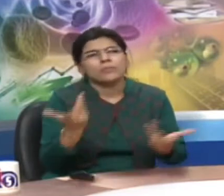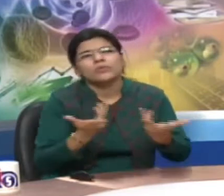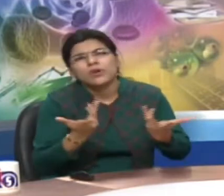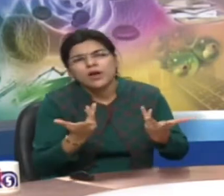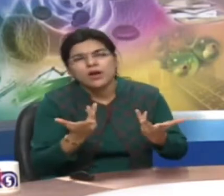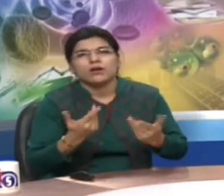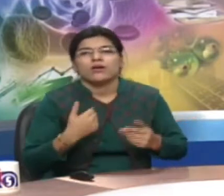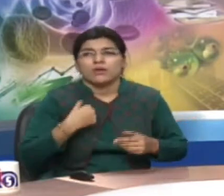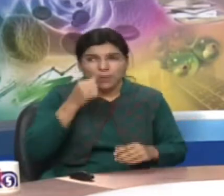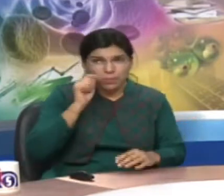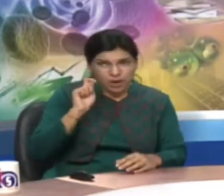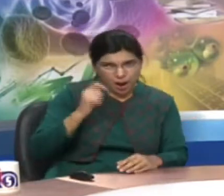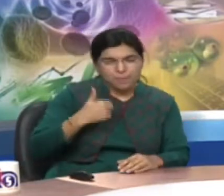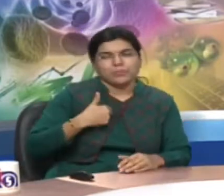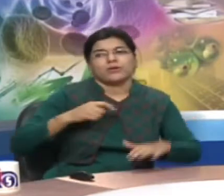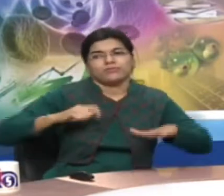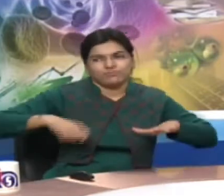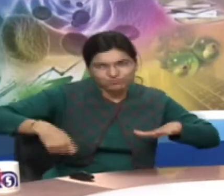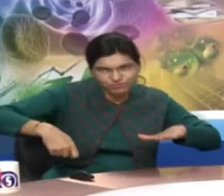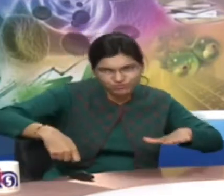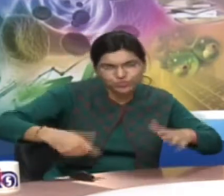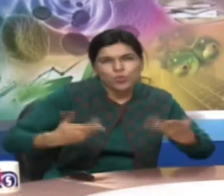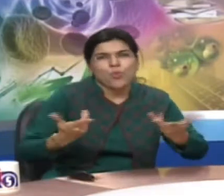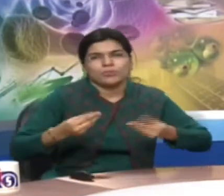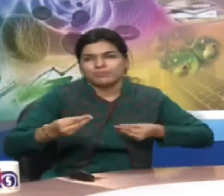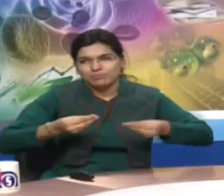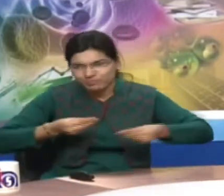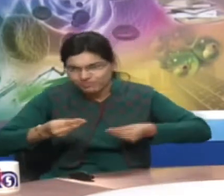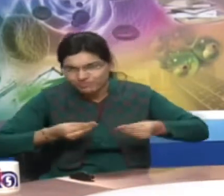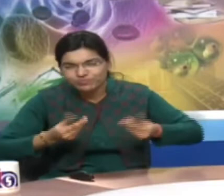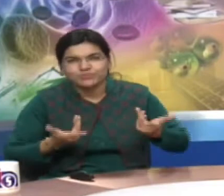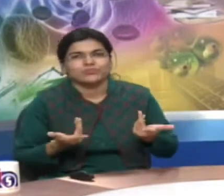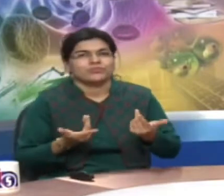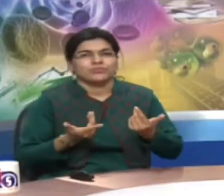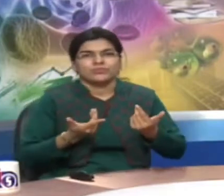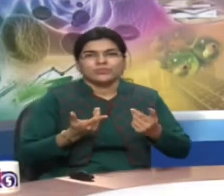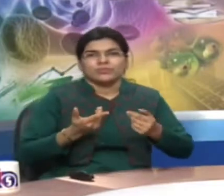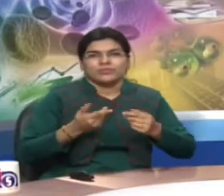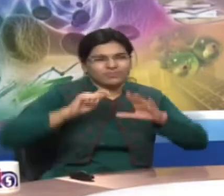do? Asking somebody occupation of their father.